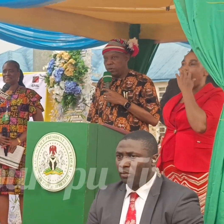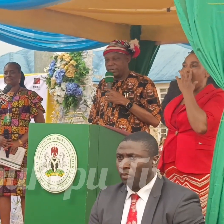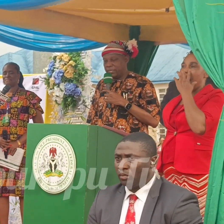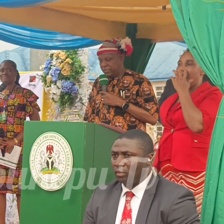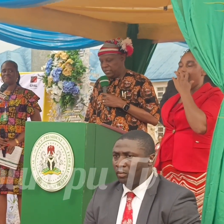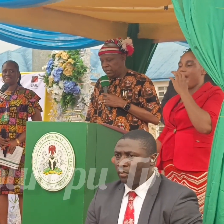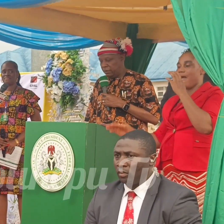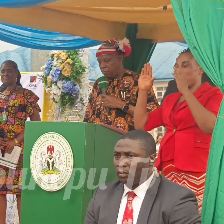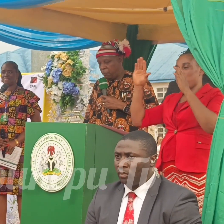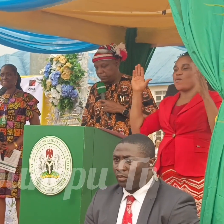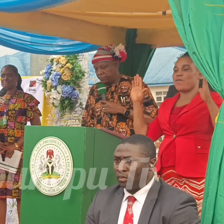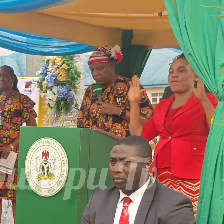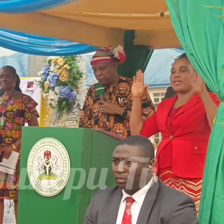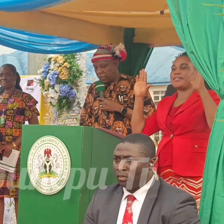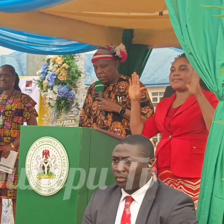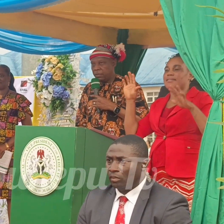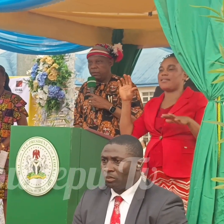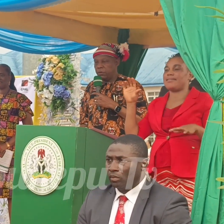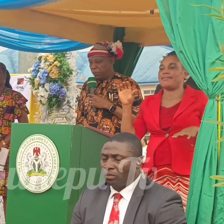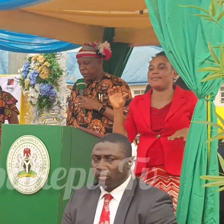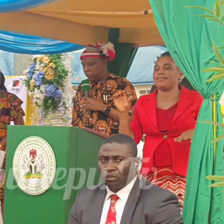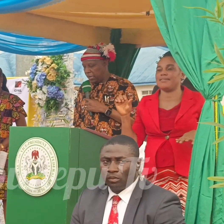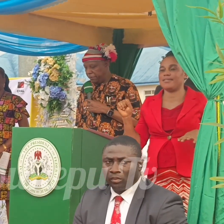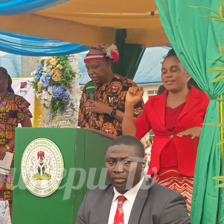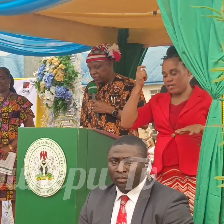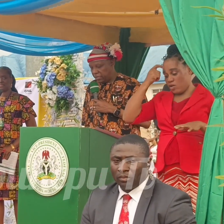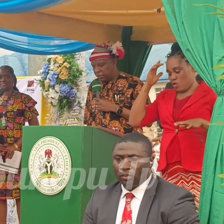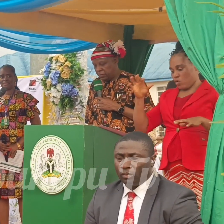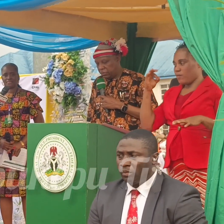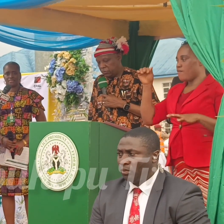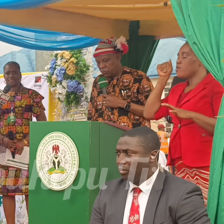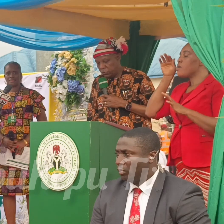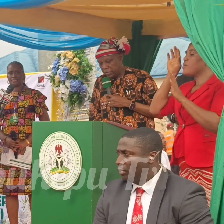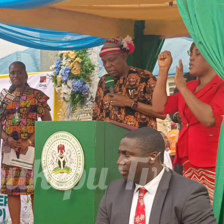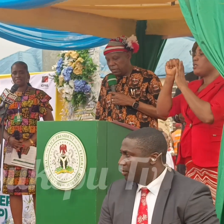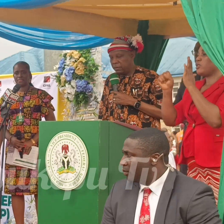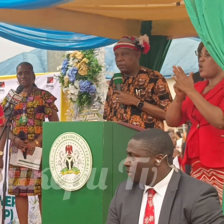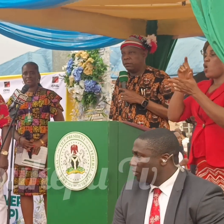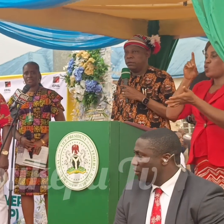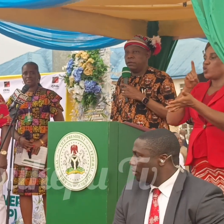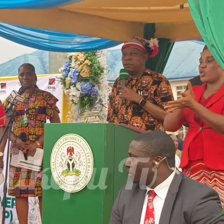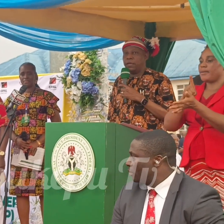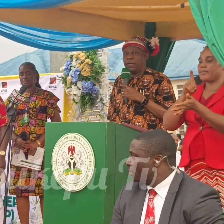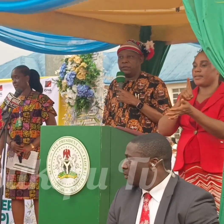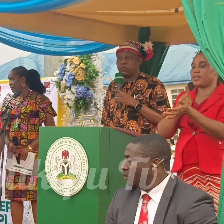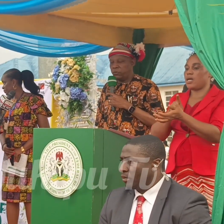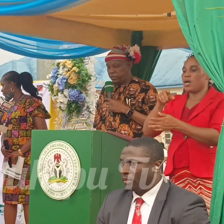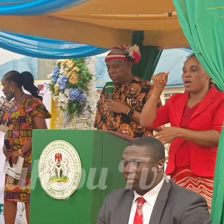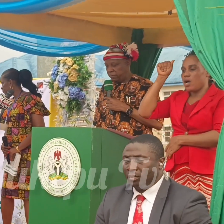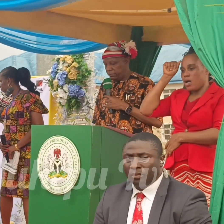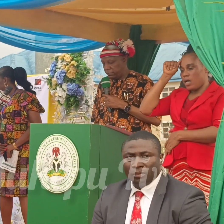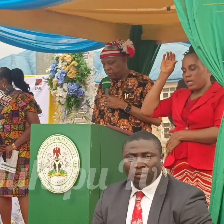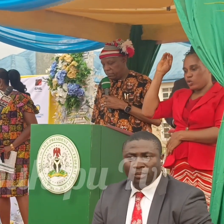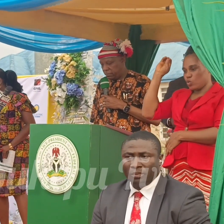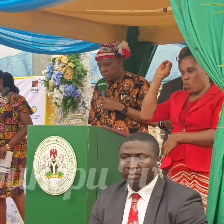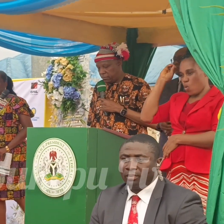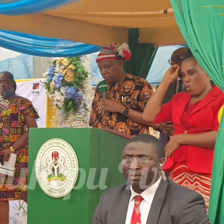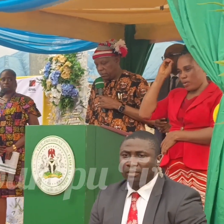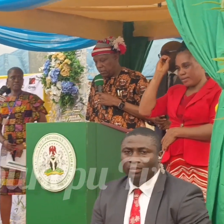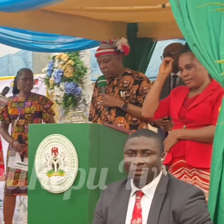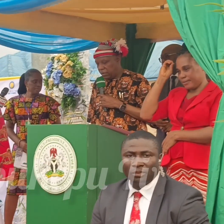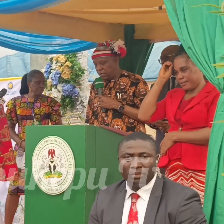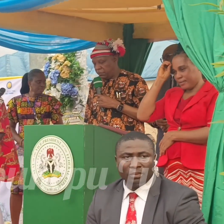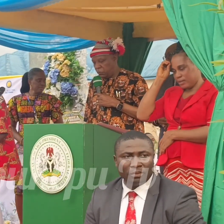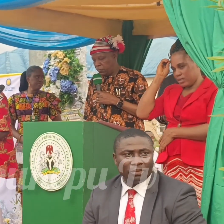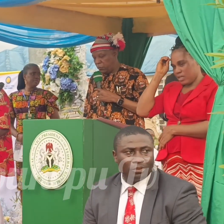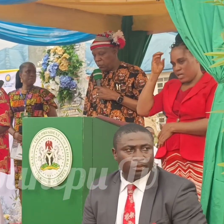Your Excellency, the Governor of Abia State, Dr. Alex Oti,